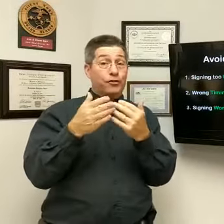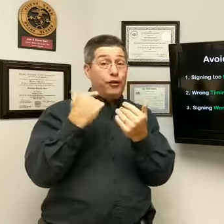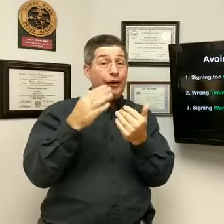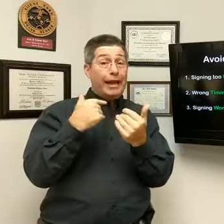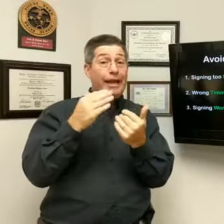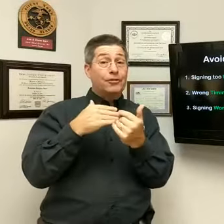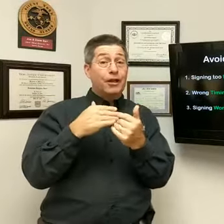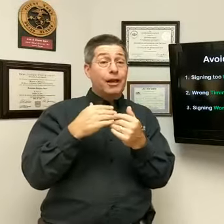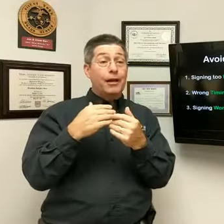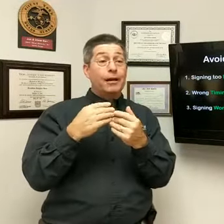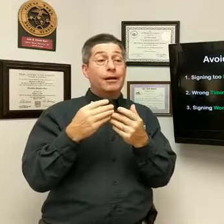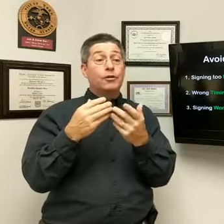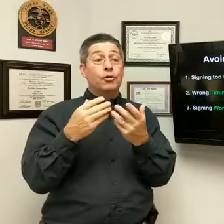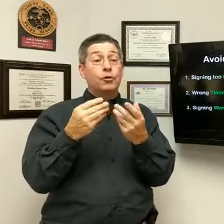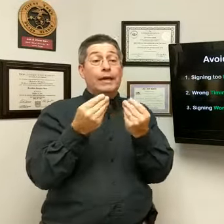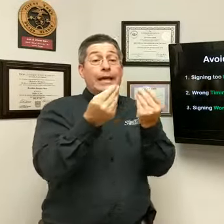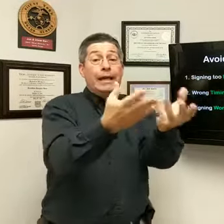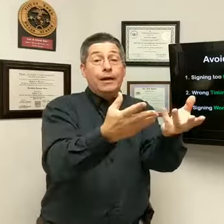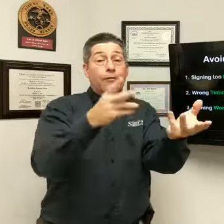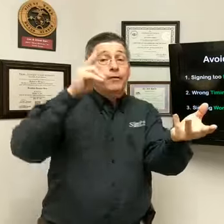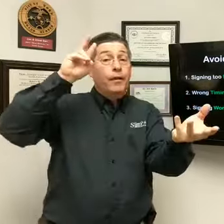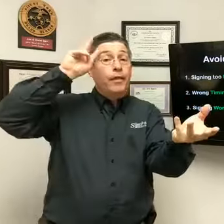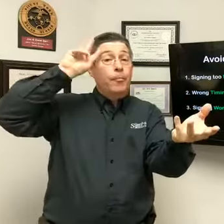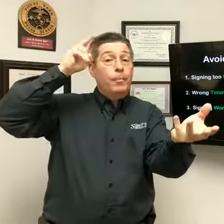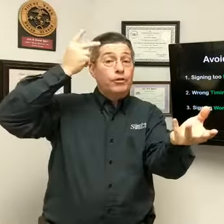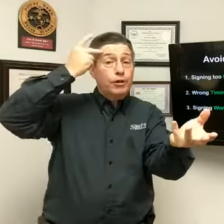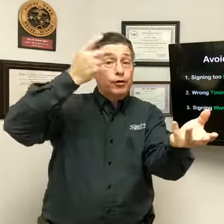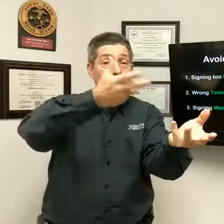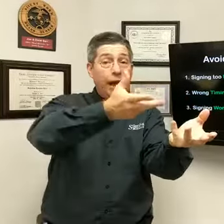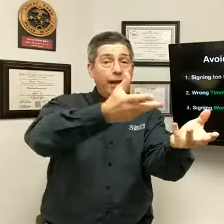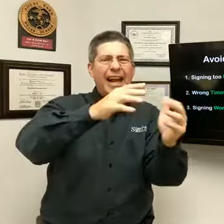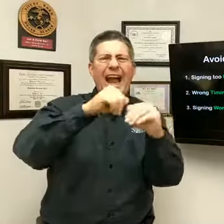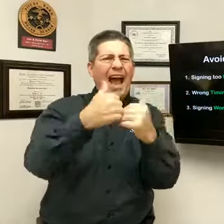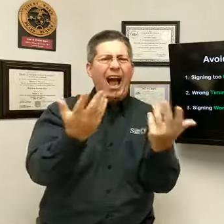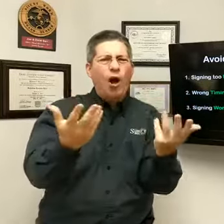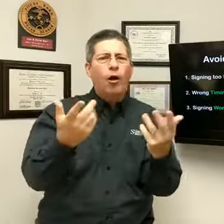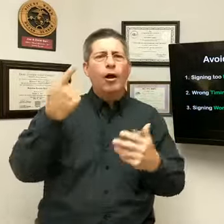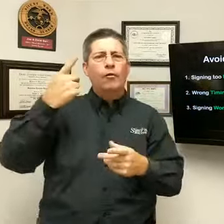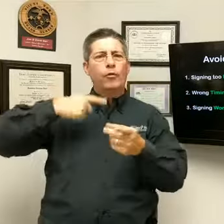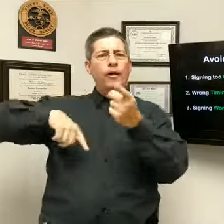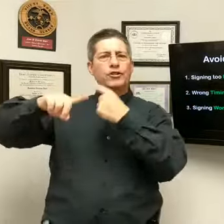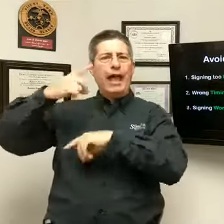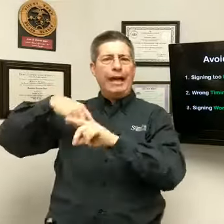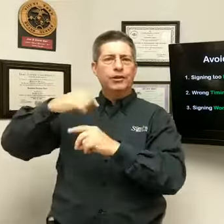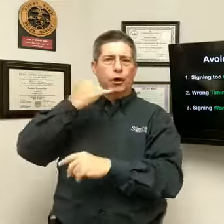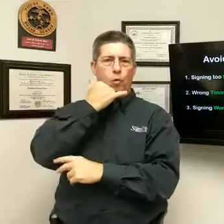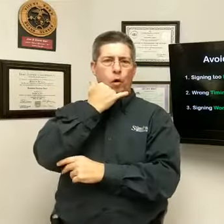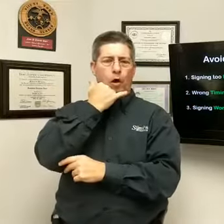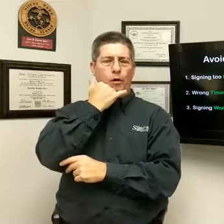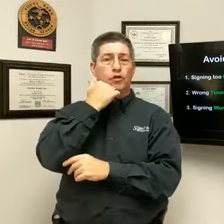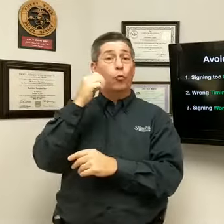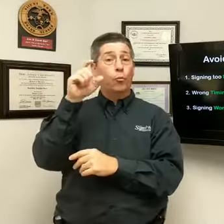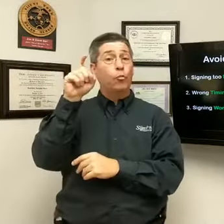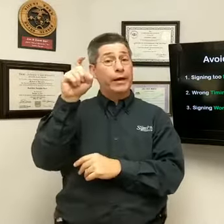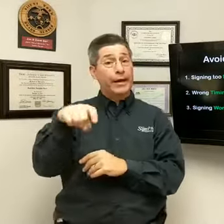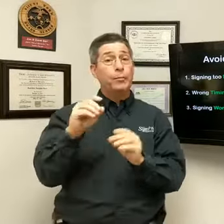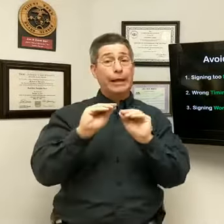very easy to give them misunderstanding how with our signs that are wrong. So we need to be